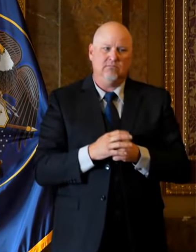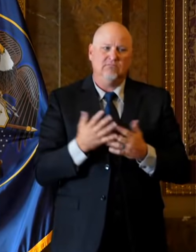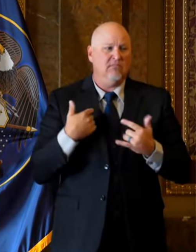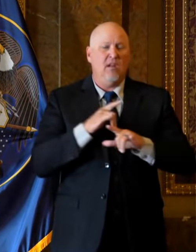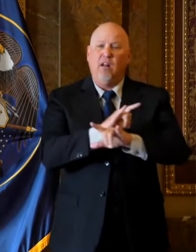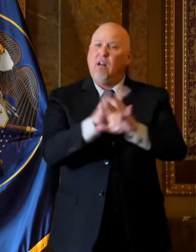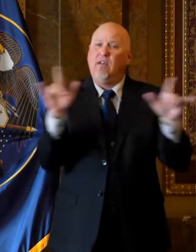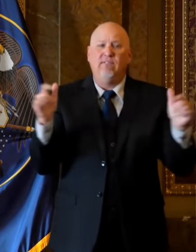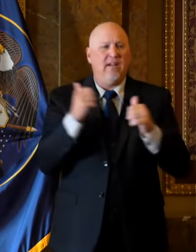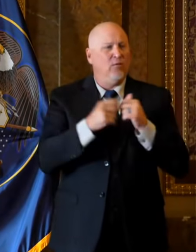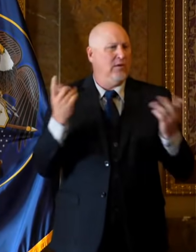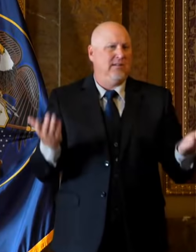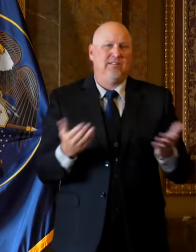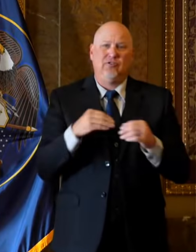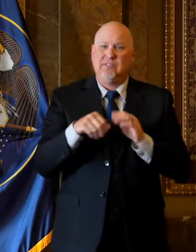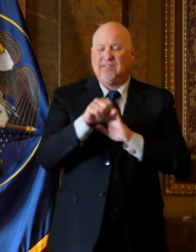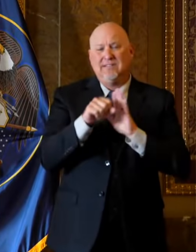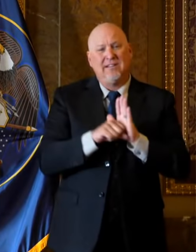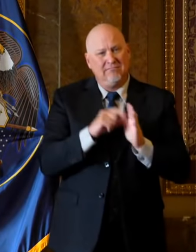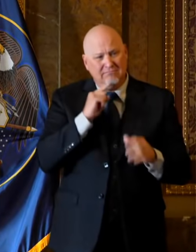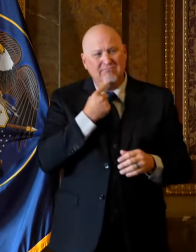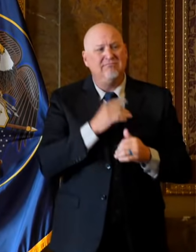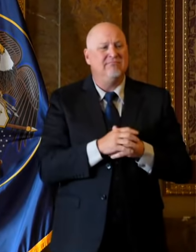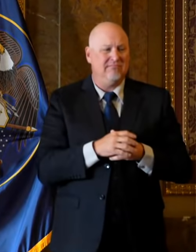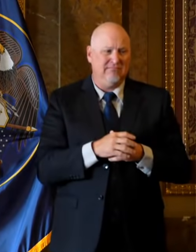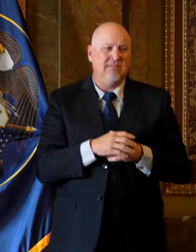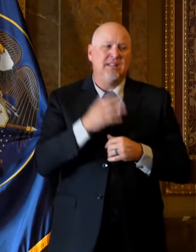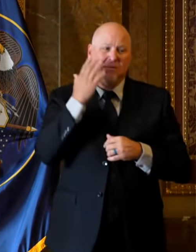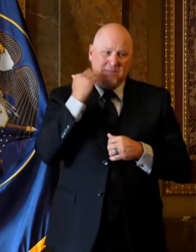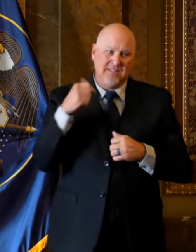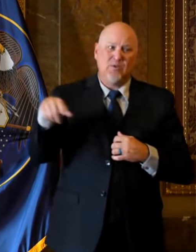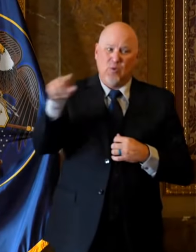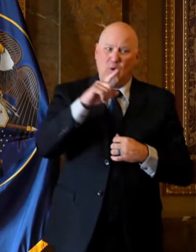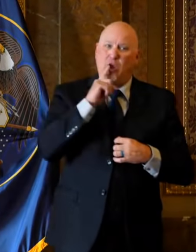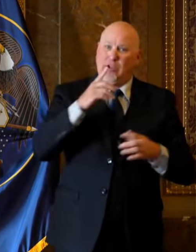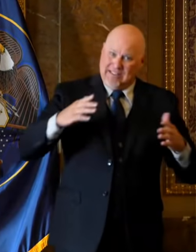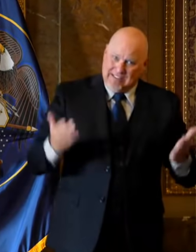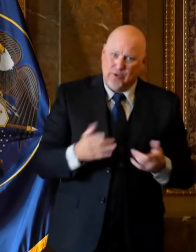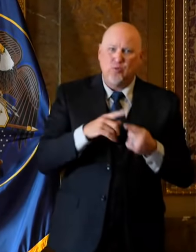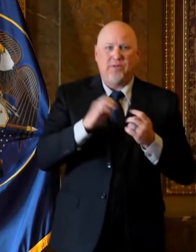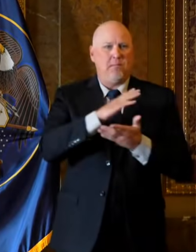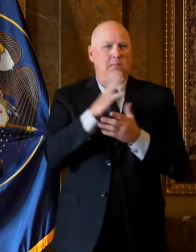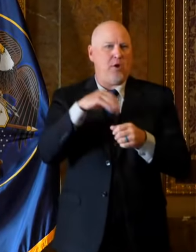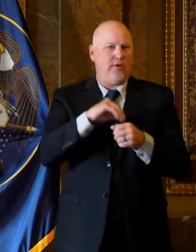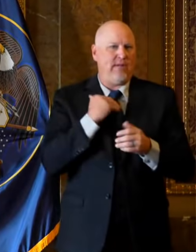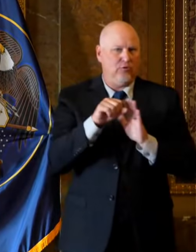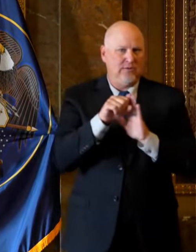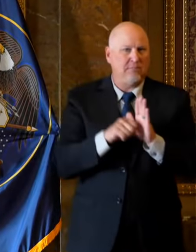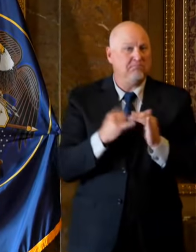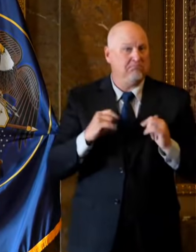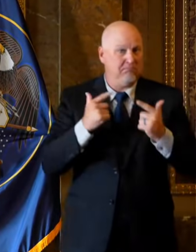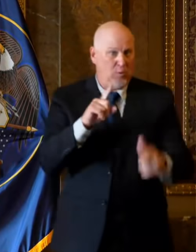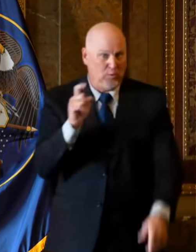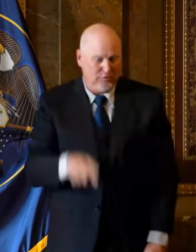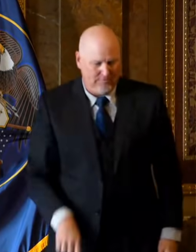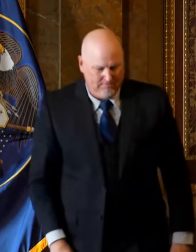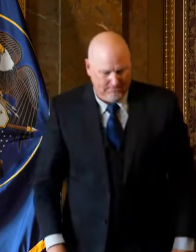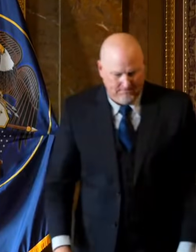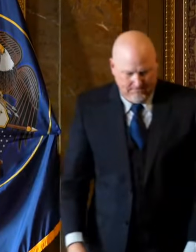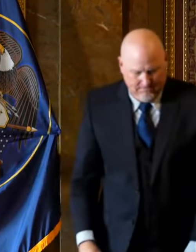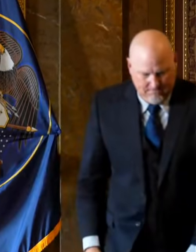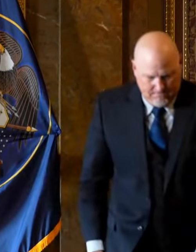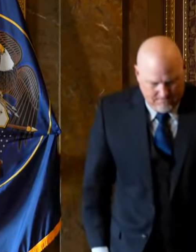around to be a great part of this state. With that, we're happy to answer questions, and I'm sure you have a few,